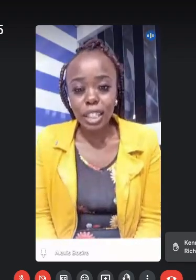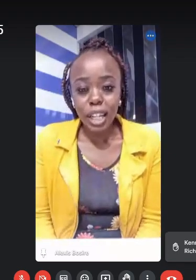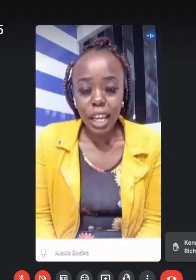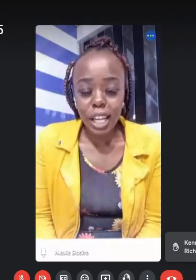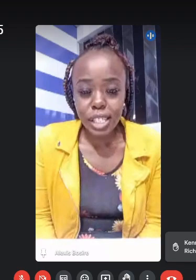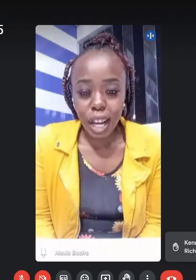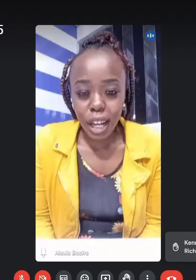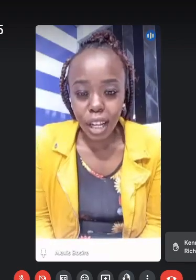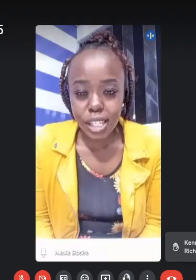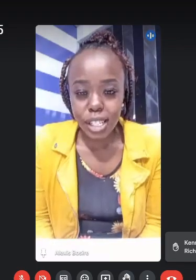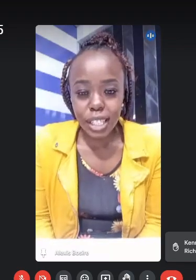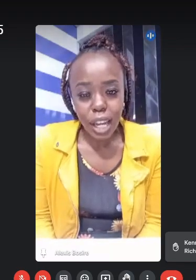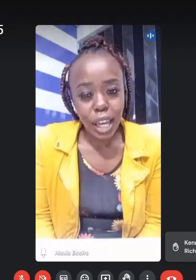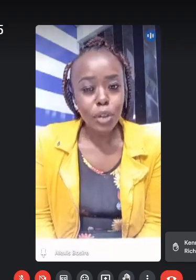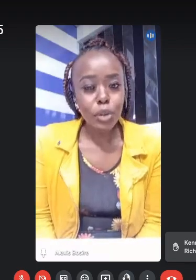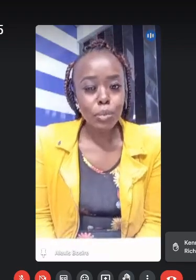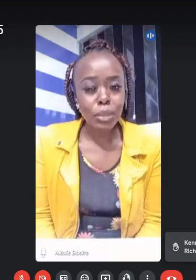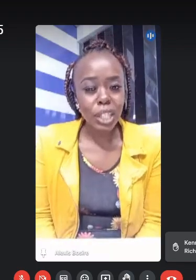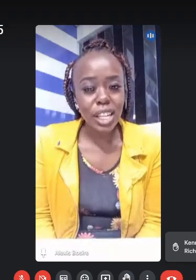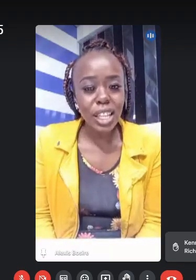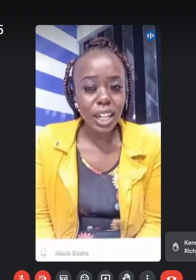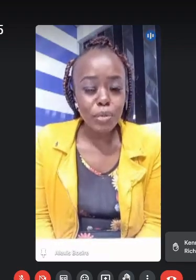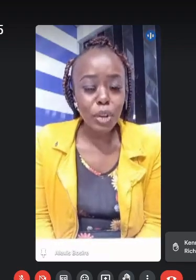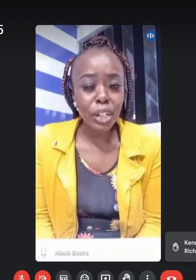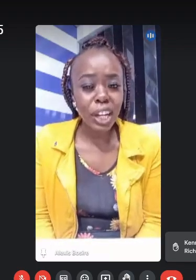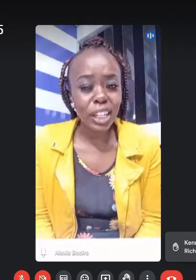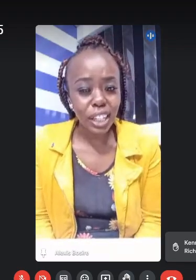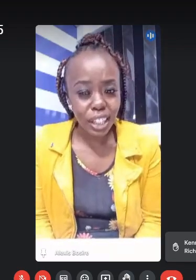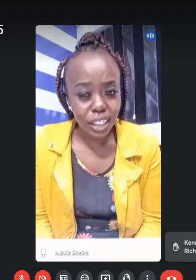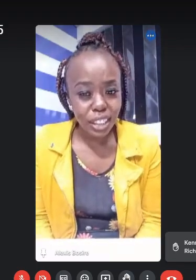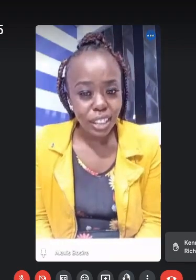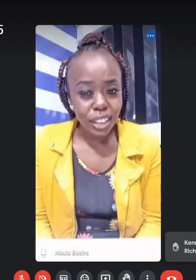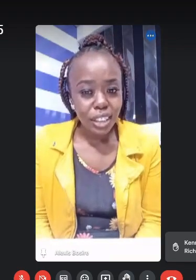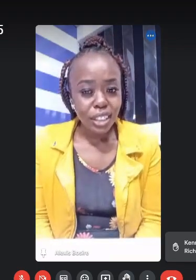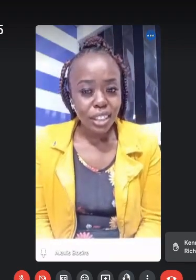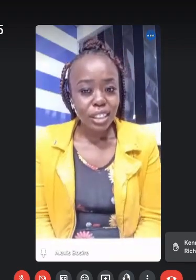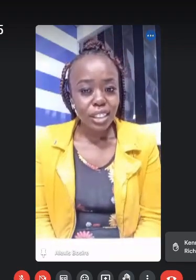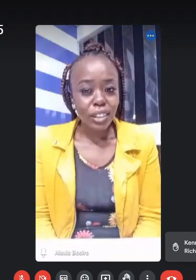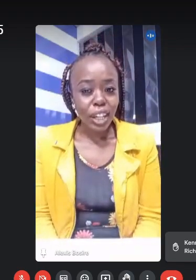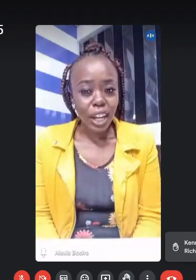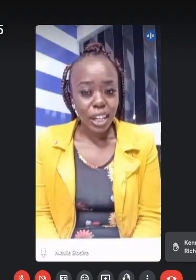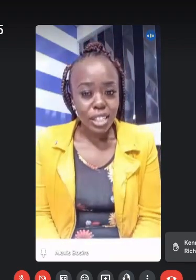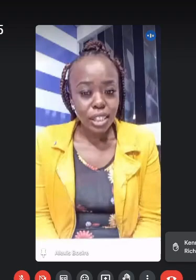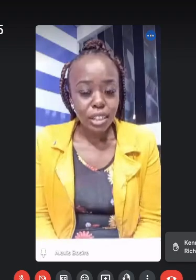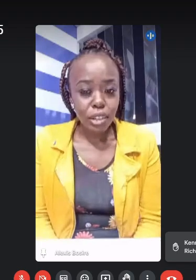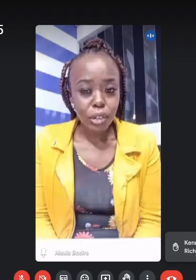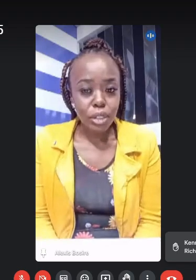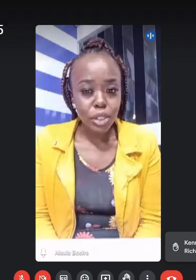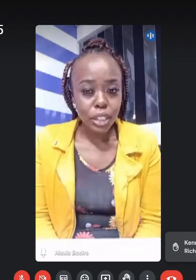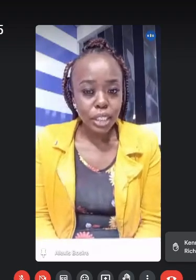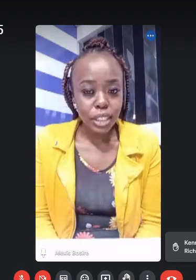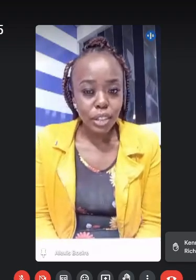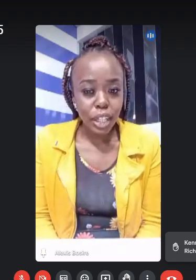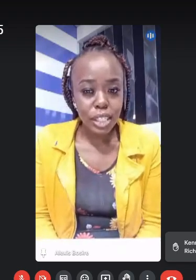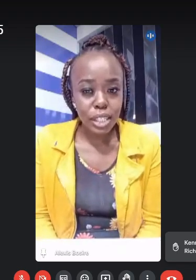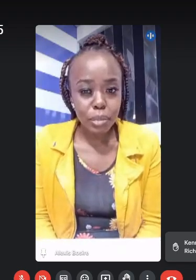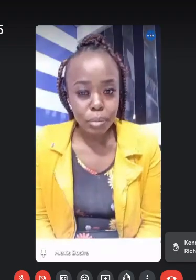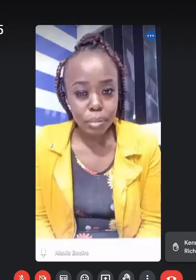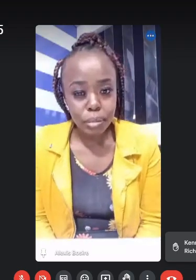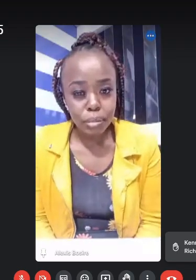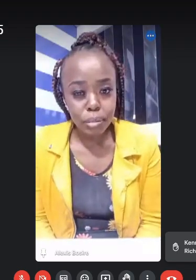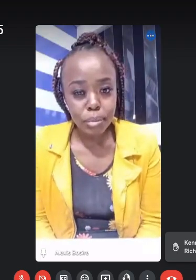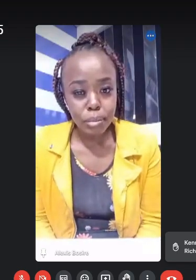that. Yes, is it Yahoo? Did I say the name correctly? You can ask your question. Your hand is